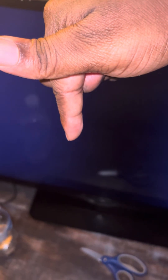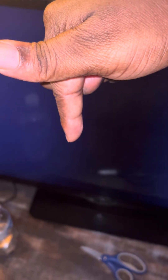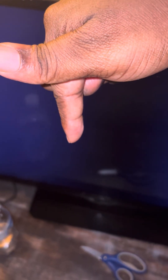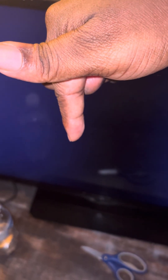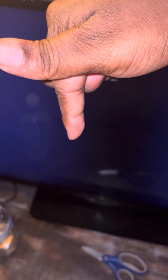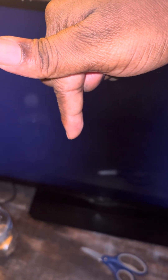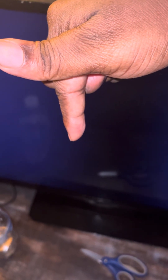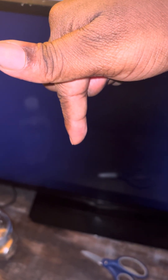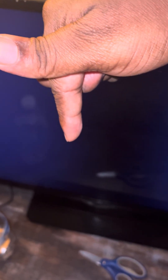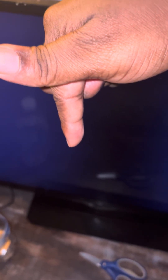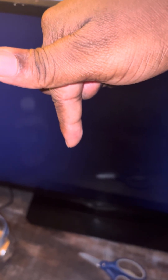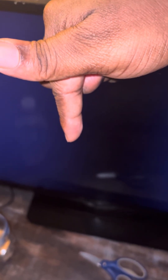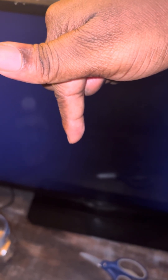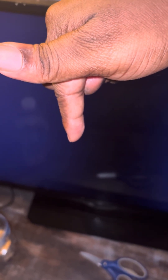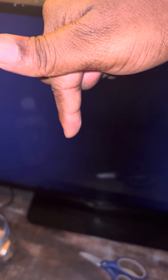pig.